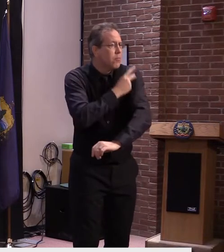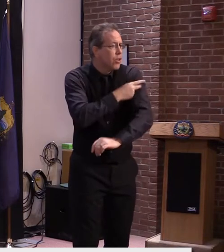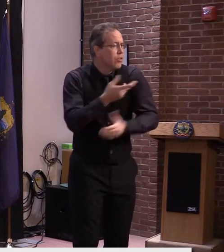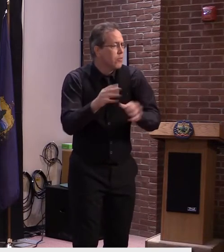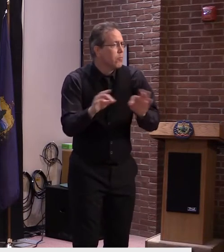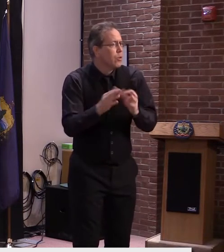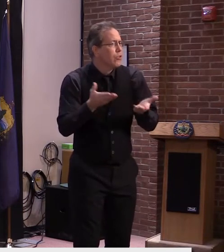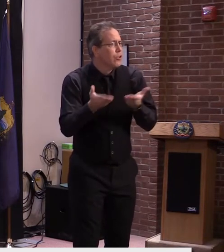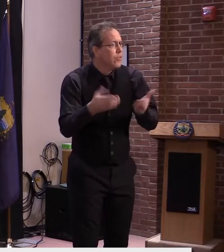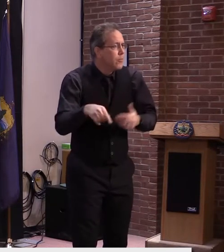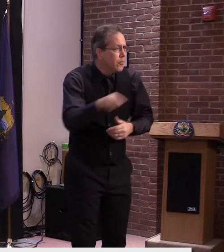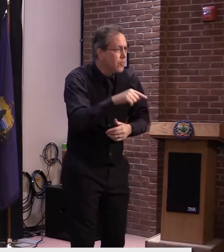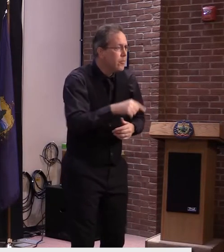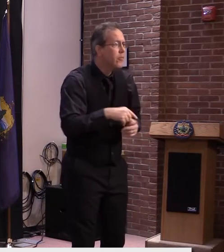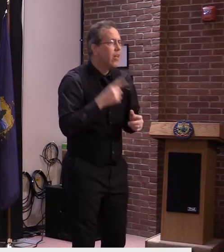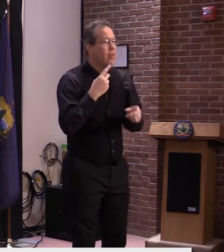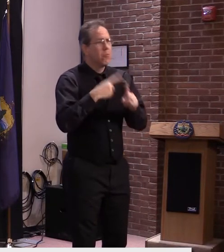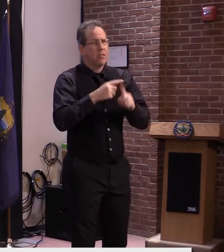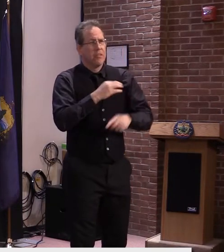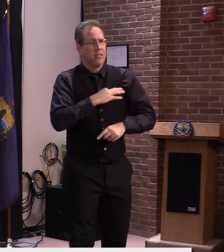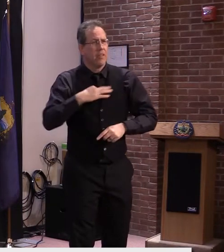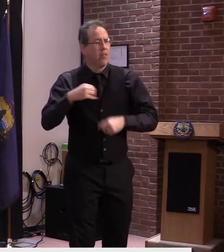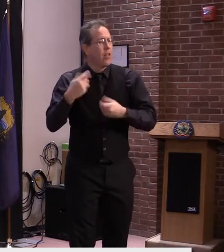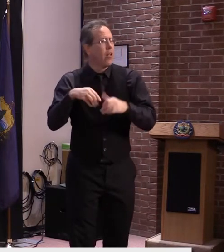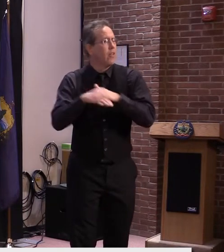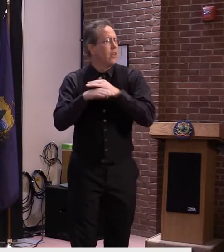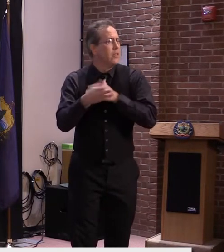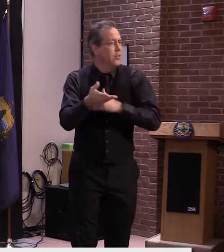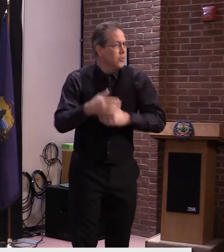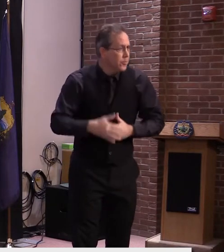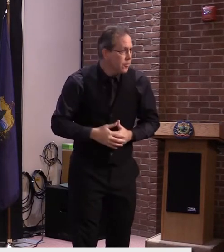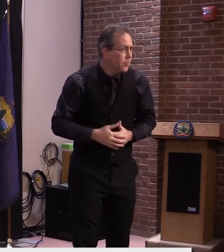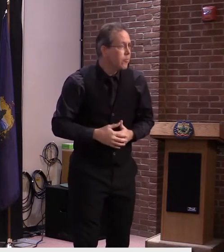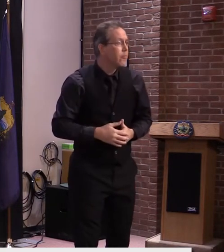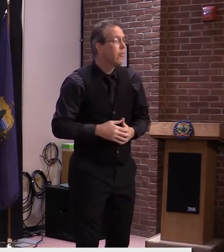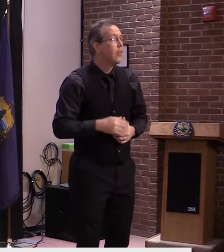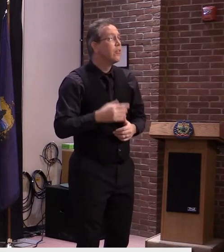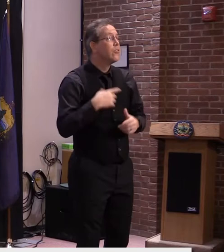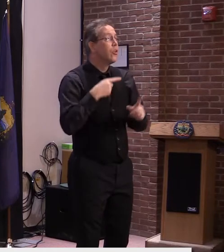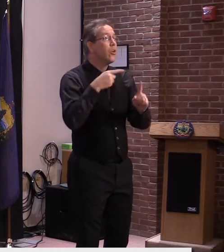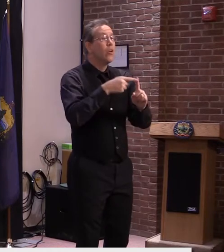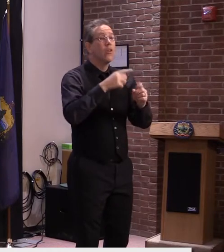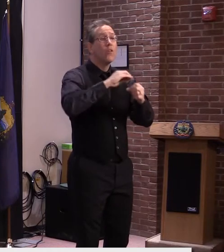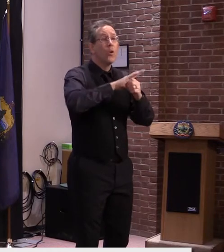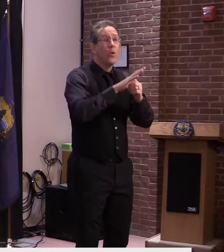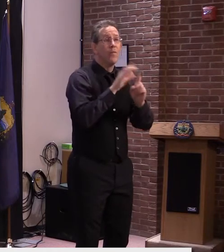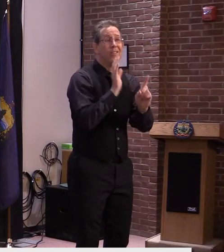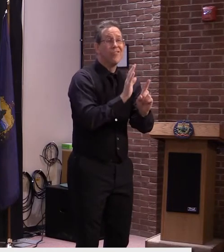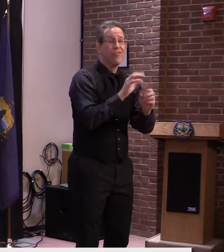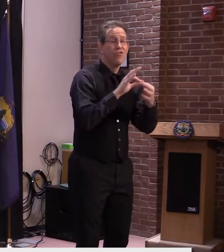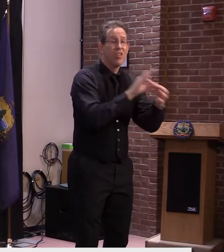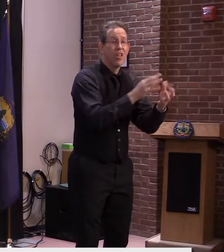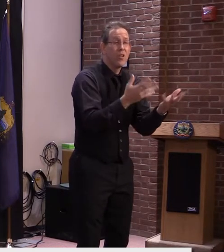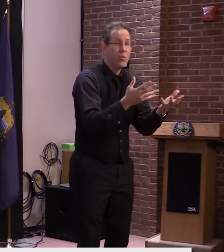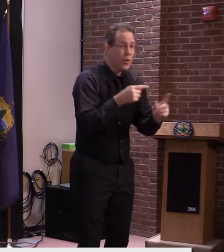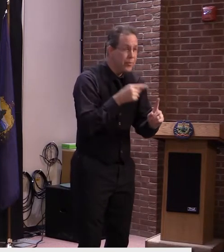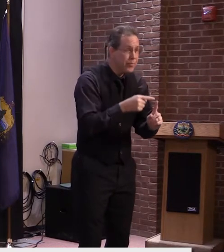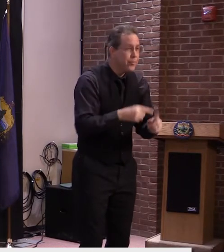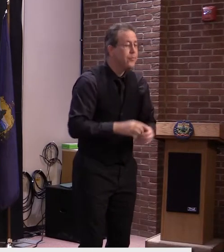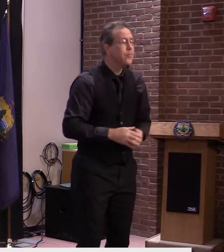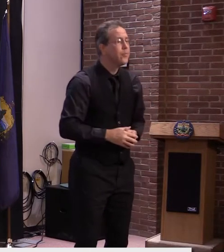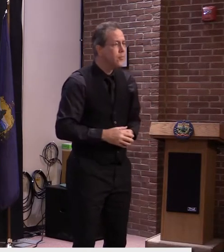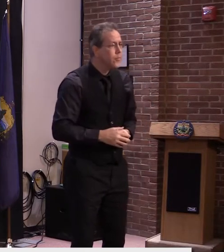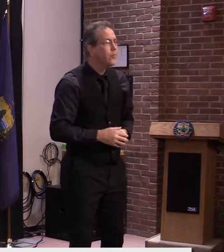Now, speaking of the systems of care and COVID, we continue to monitor our hospitals closely. The number of